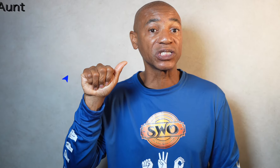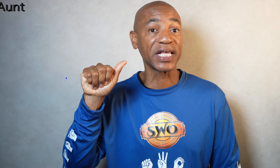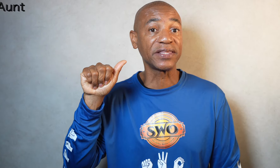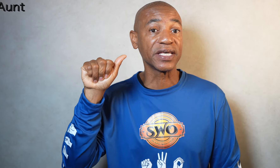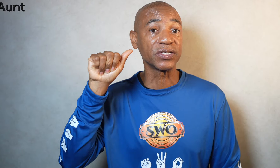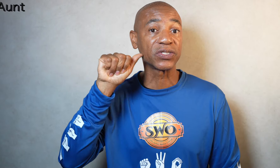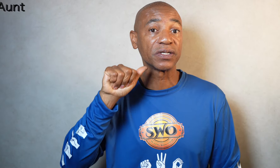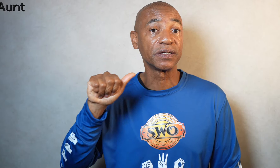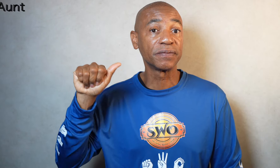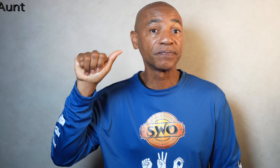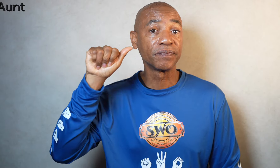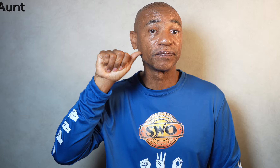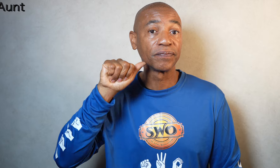like this.